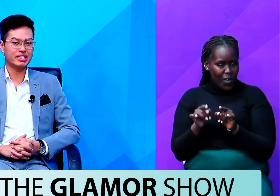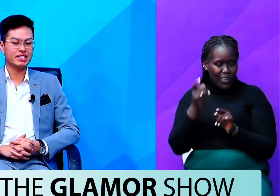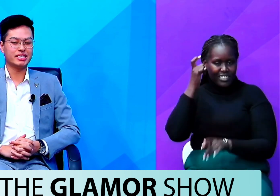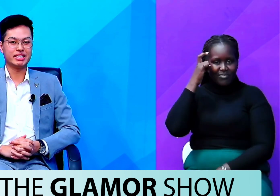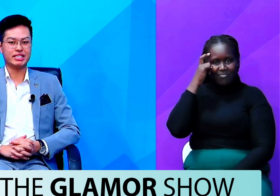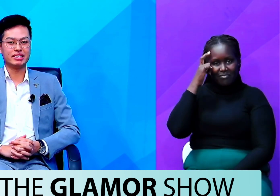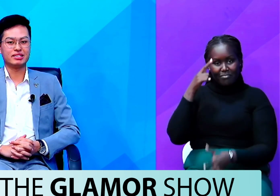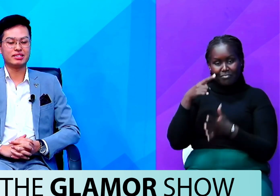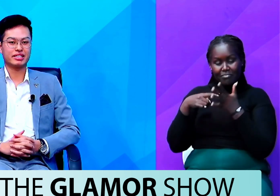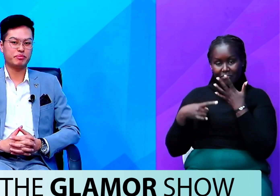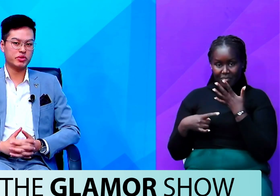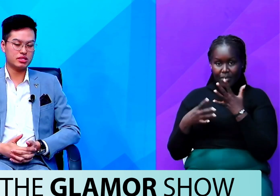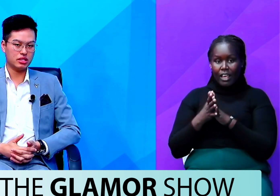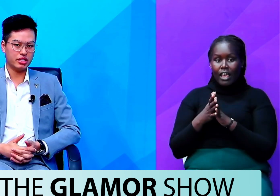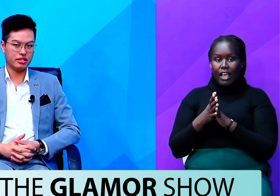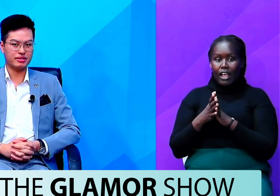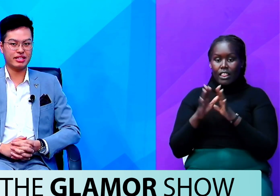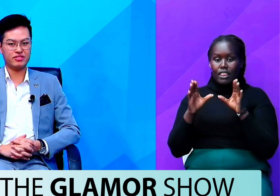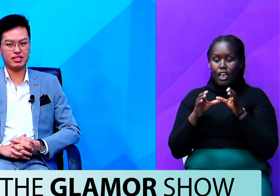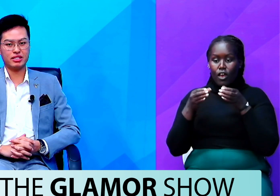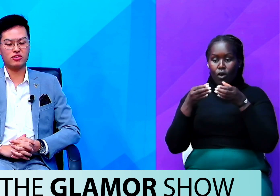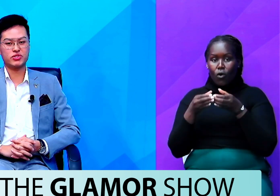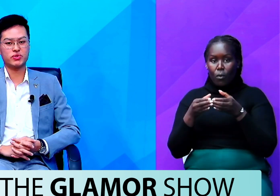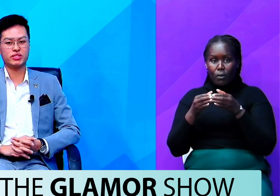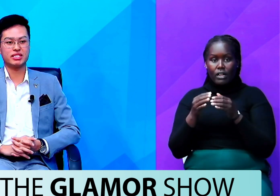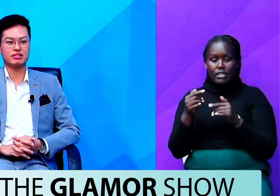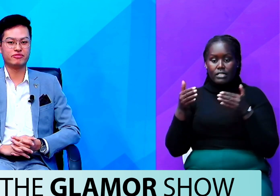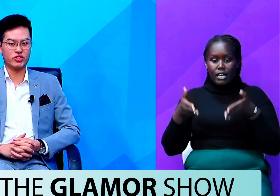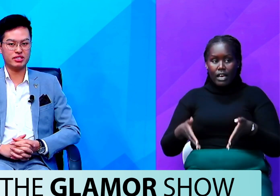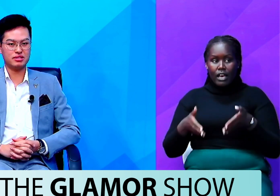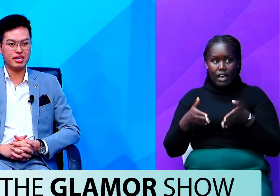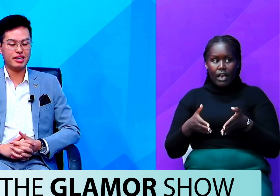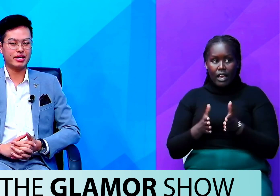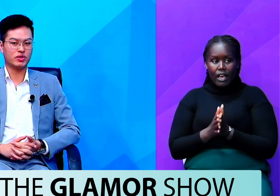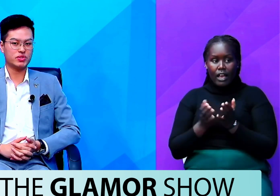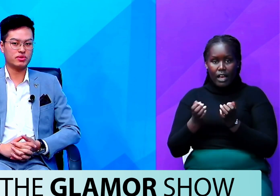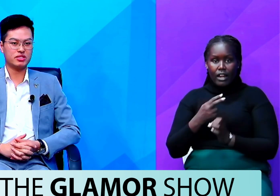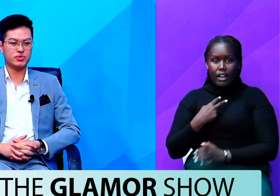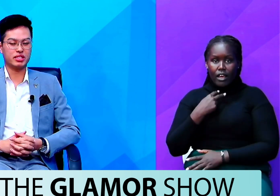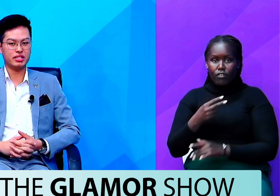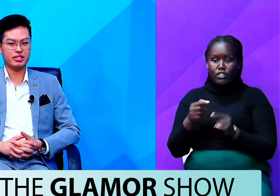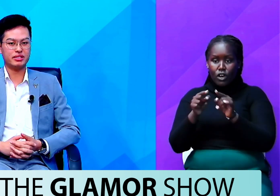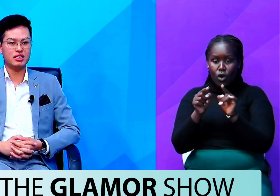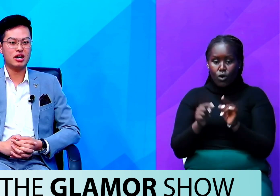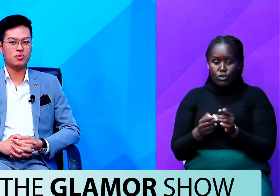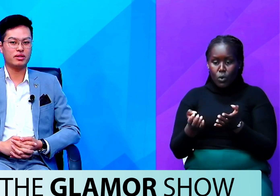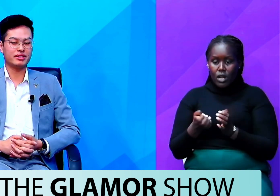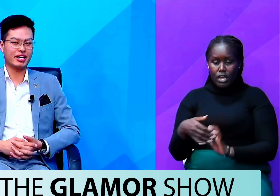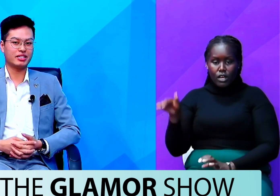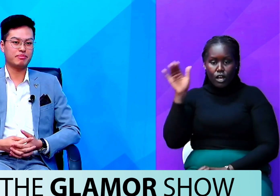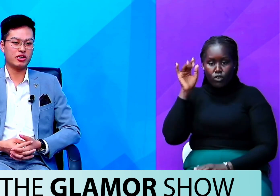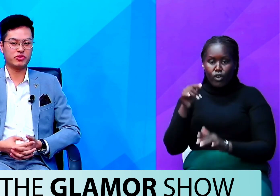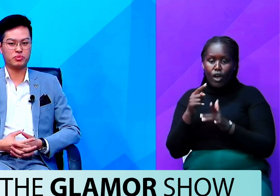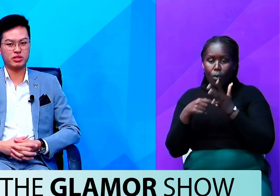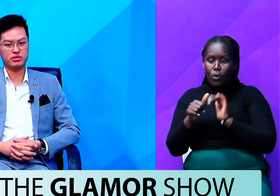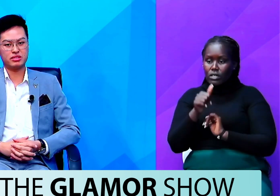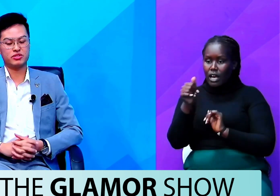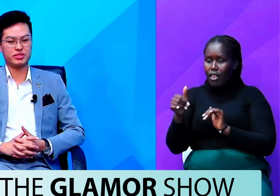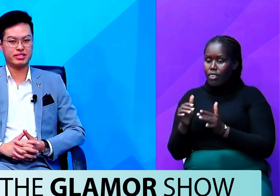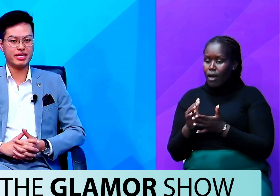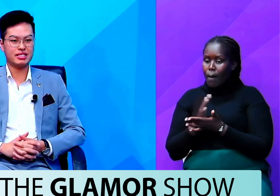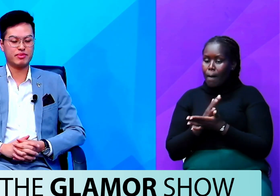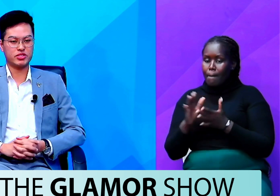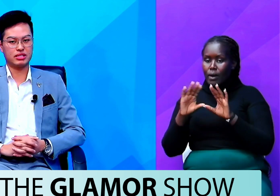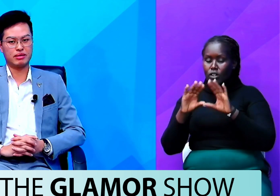think the community here definitely also needs a voice and also needs to hear what the other part of the world